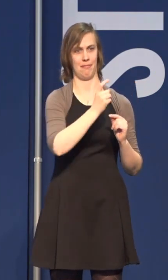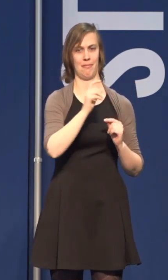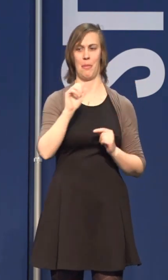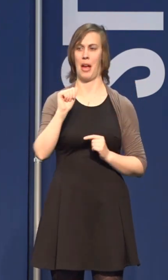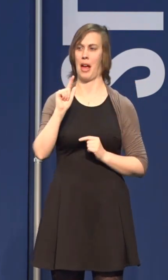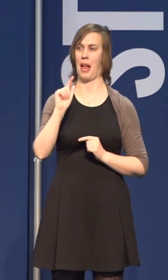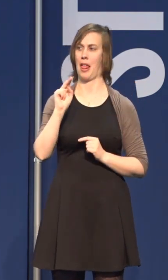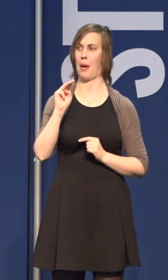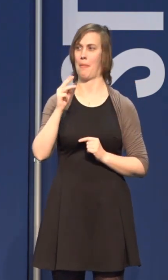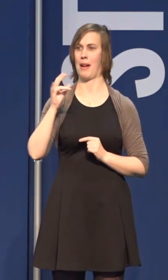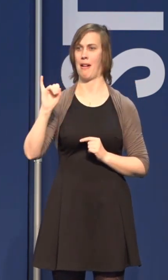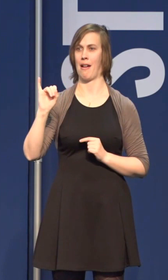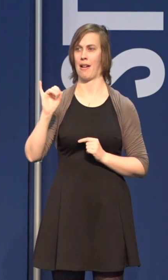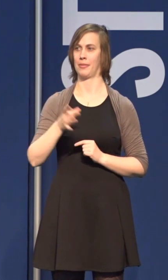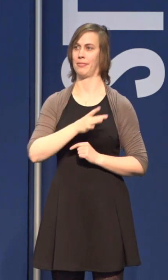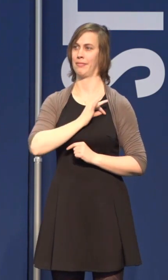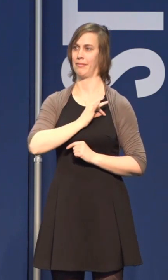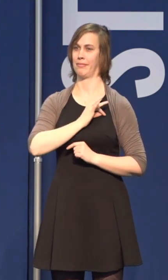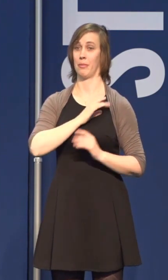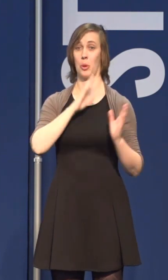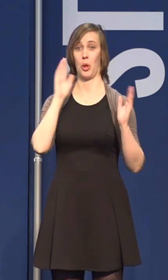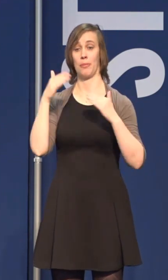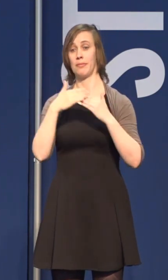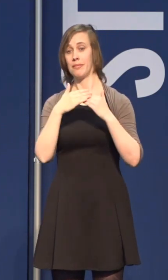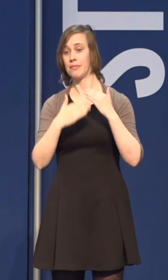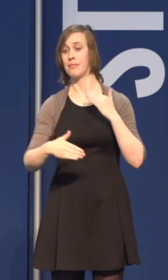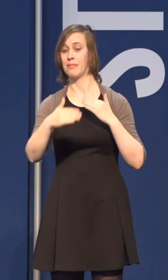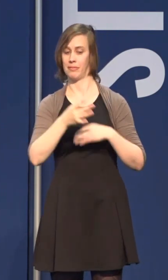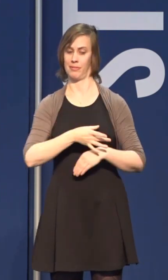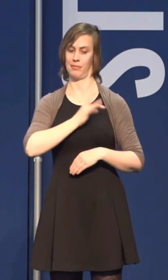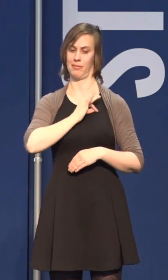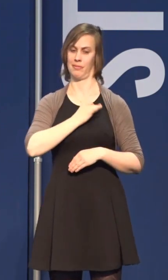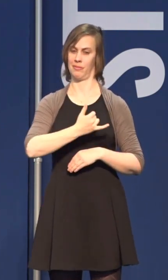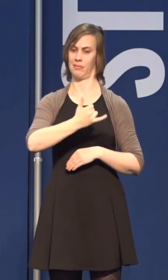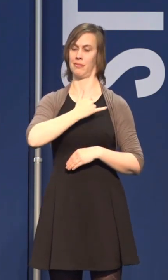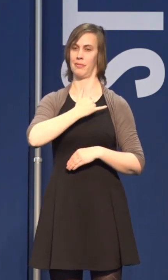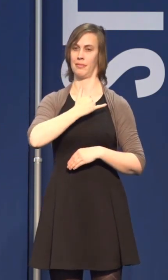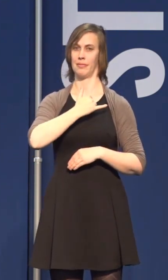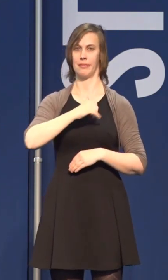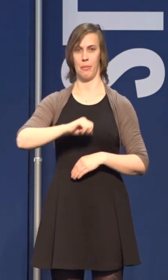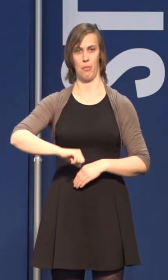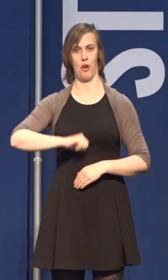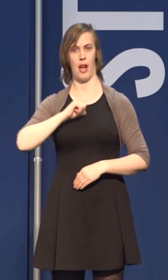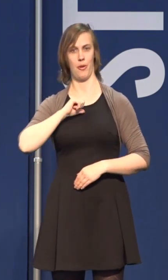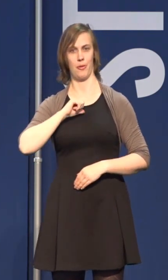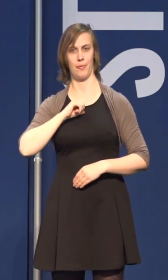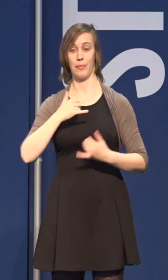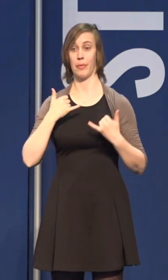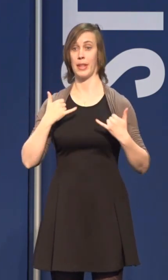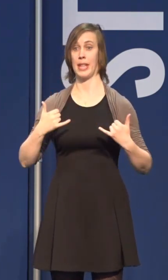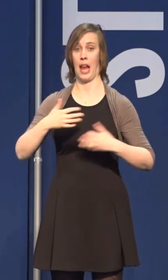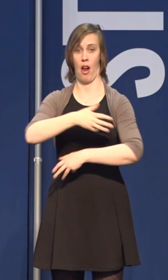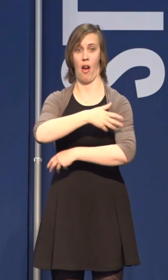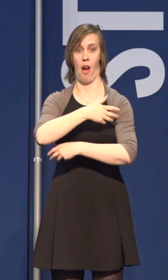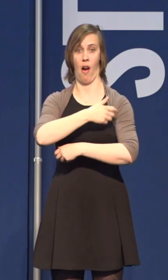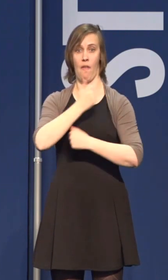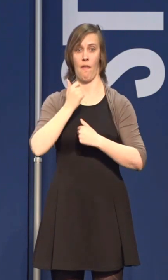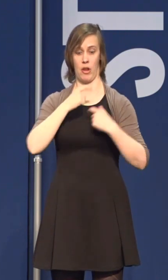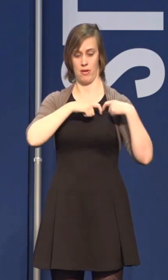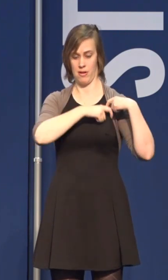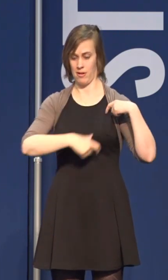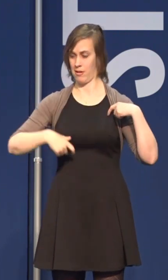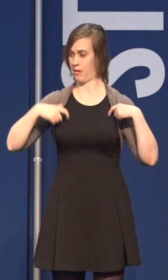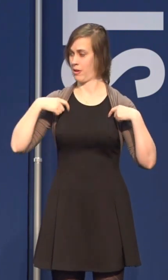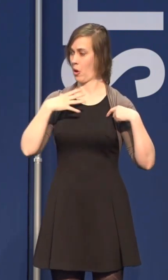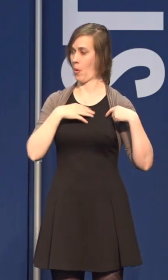moment on, you'll wear it proudly. Because today, when you take your gown off, your connection with NSCC does not